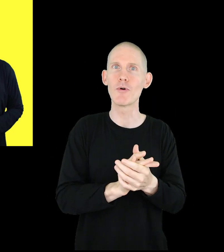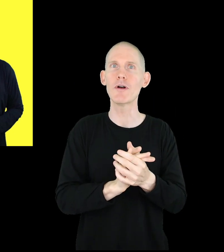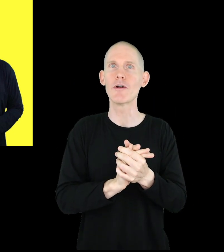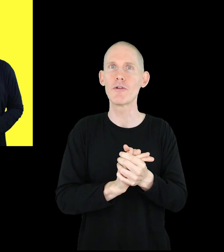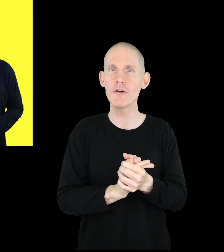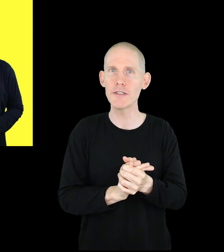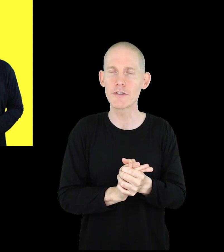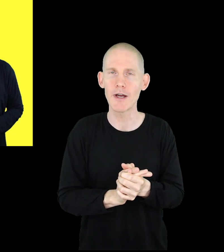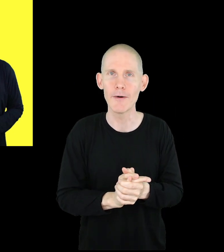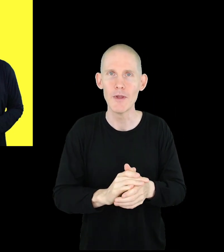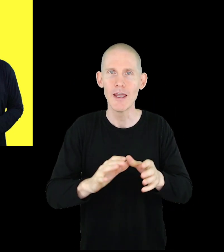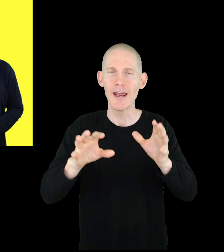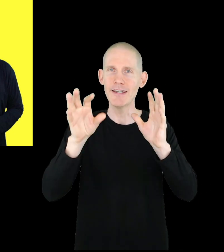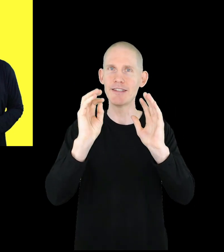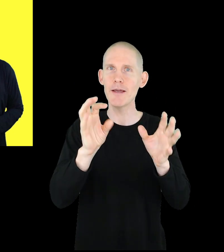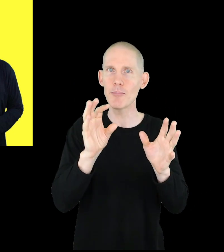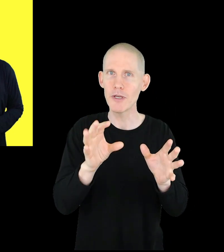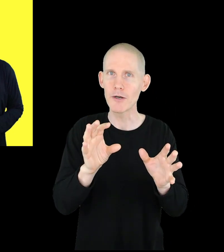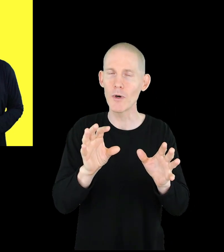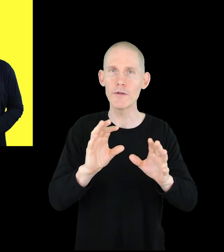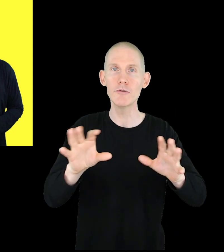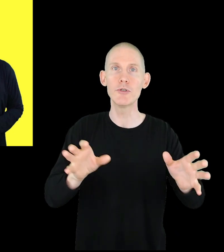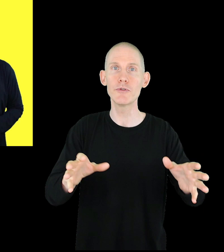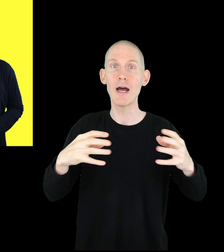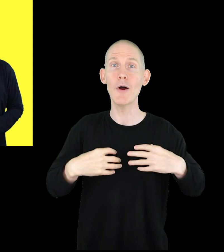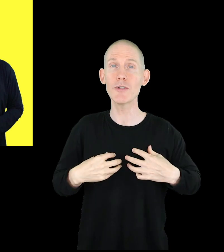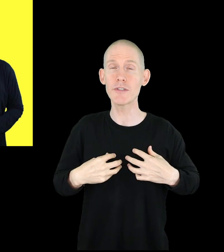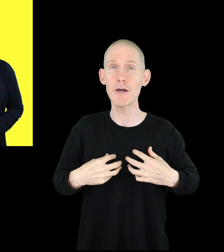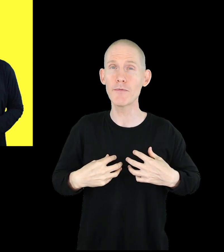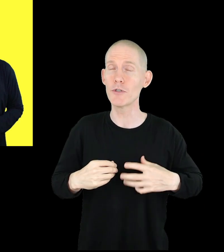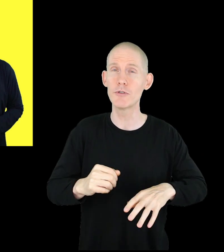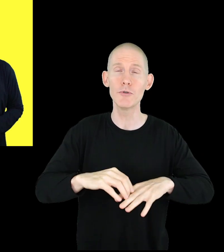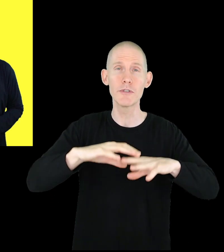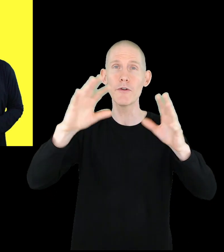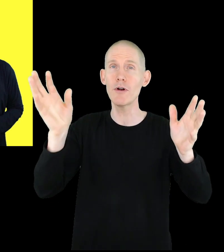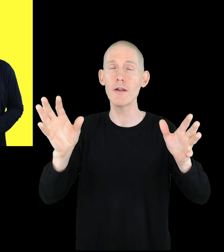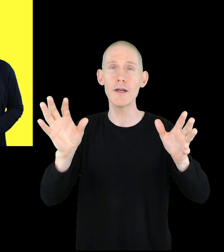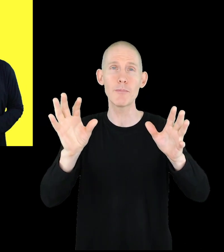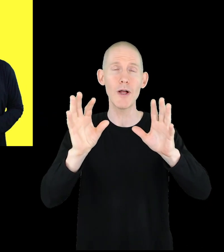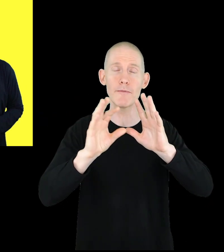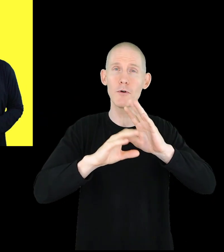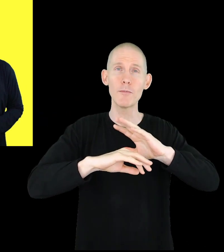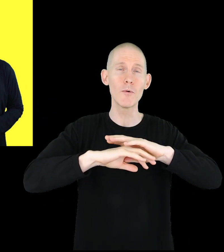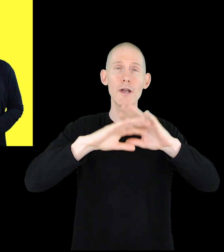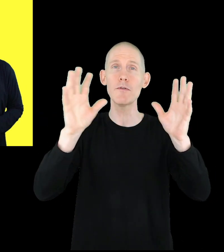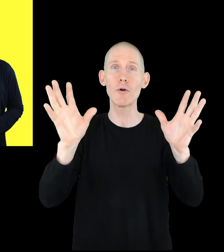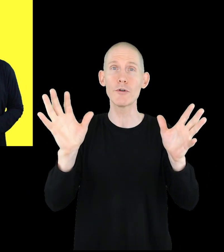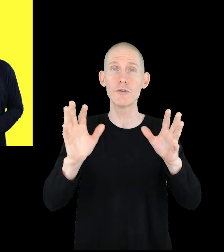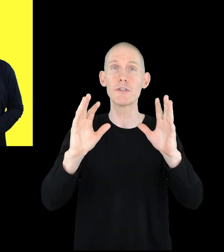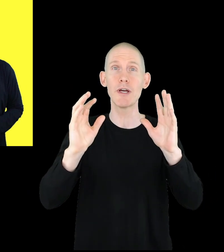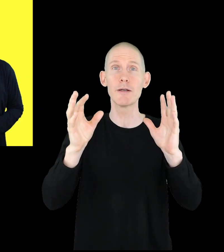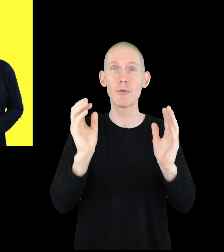your learning style. And a tip here, whether you choose our stuff or you choose another online platform or whatever course you decide to